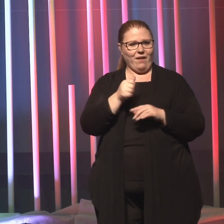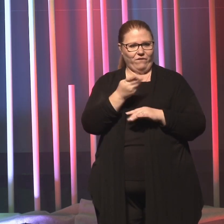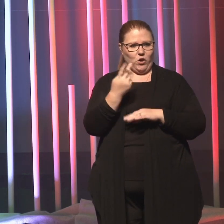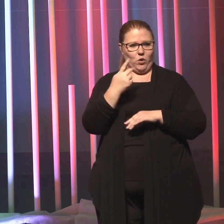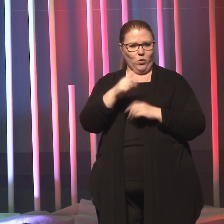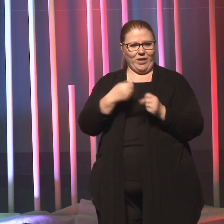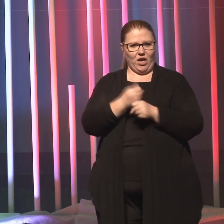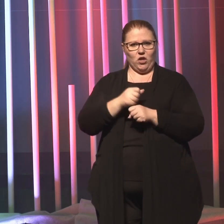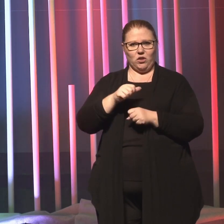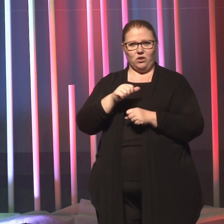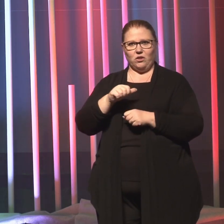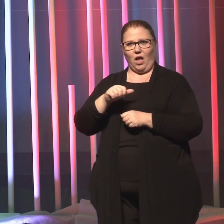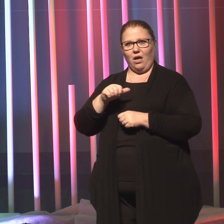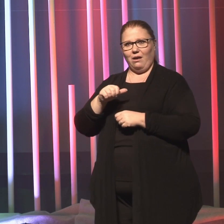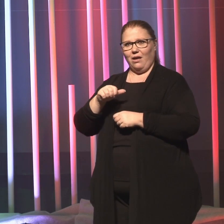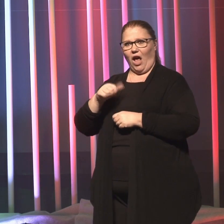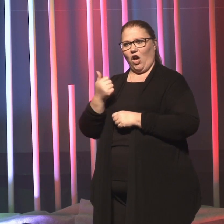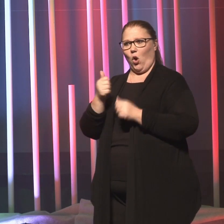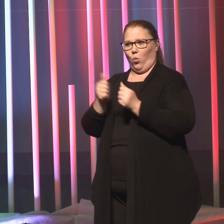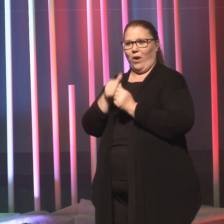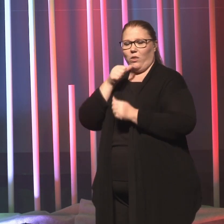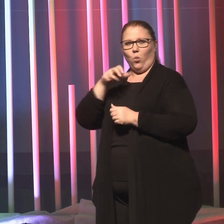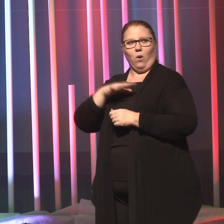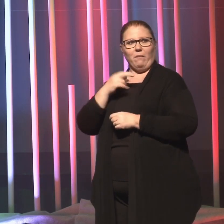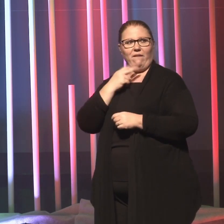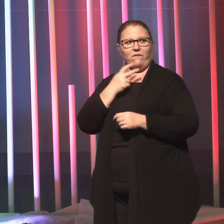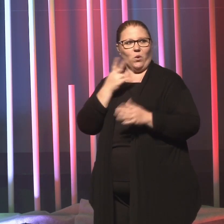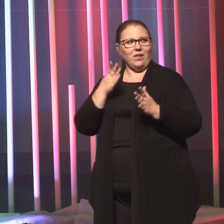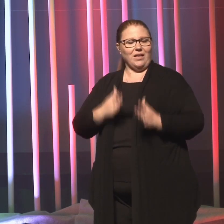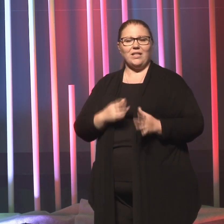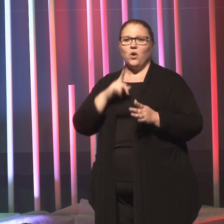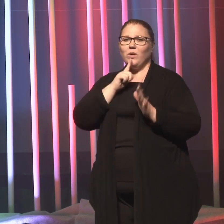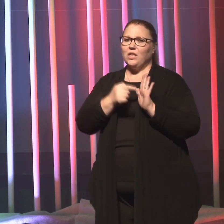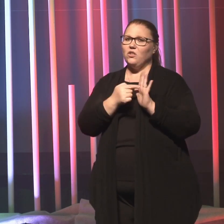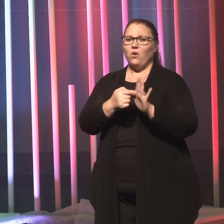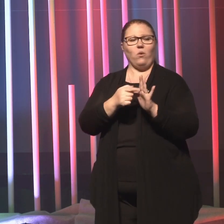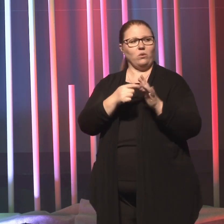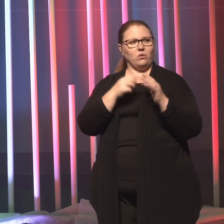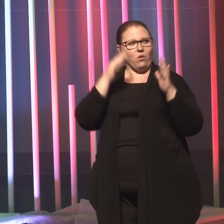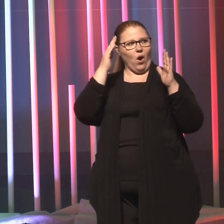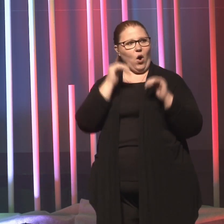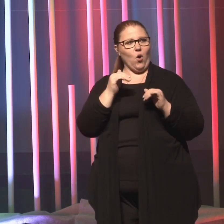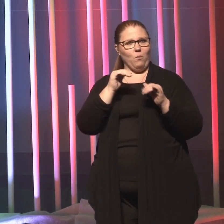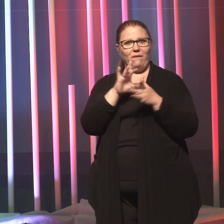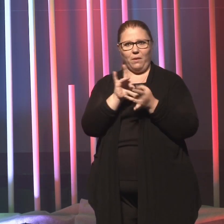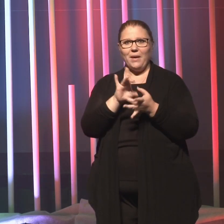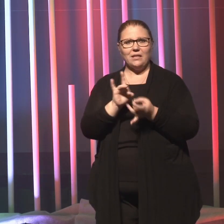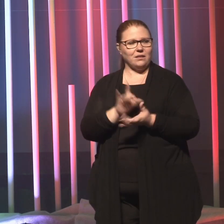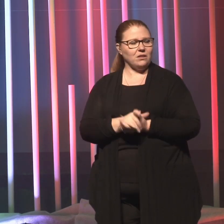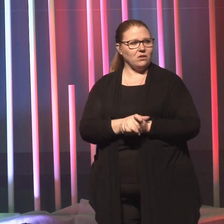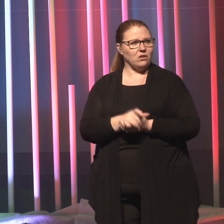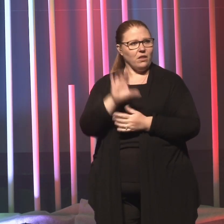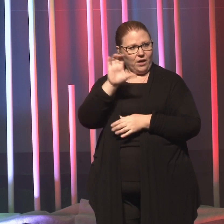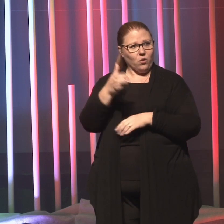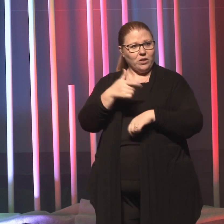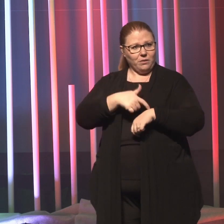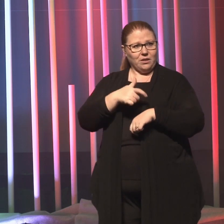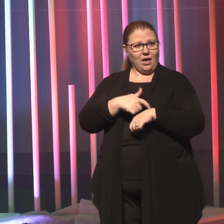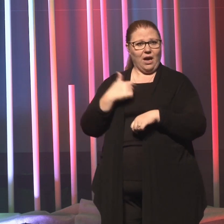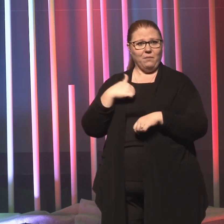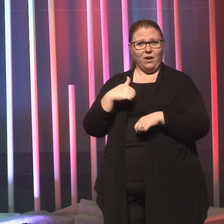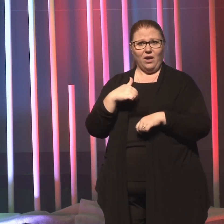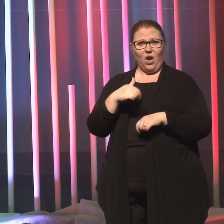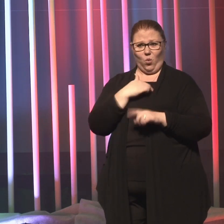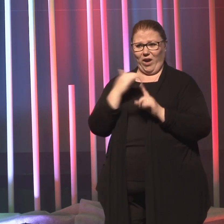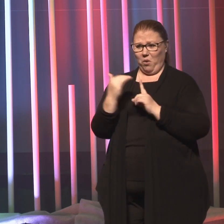ago, that really brings out the hope of this message, that at Christmas we're reminded